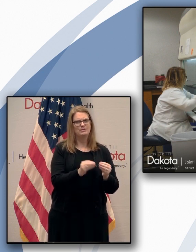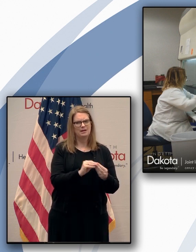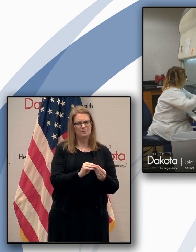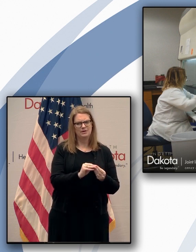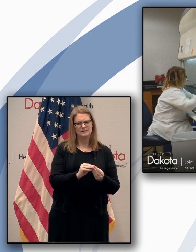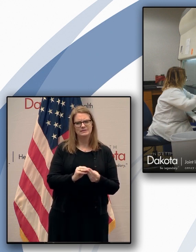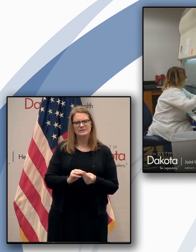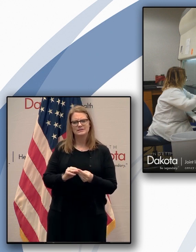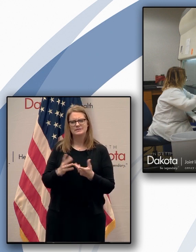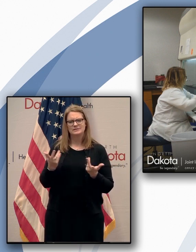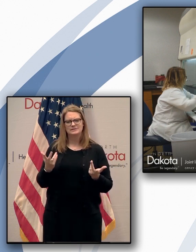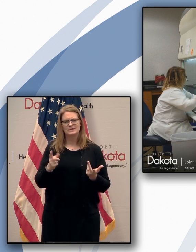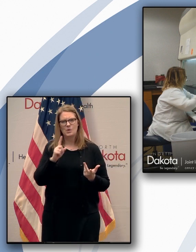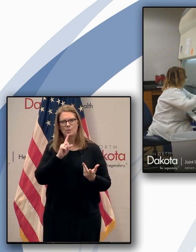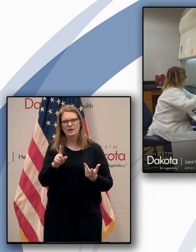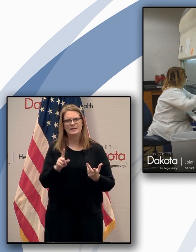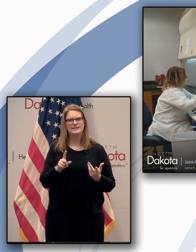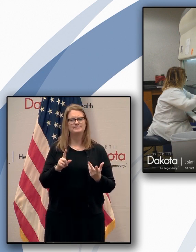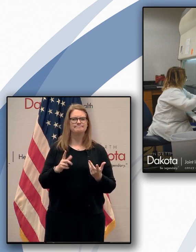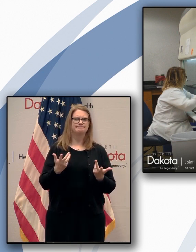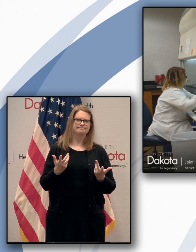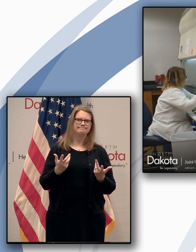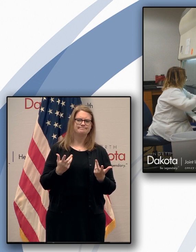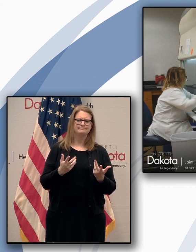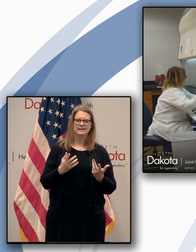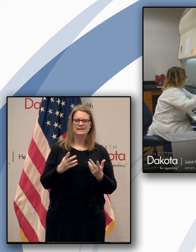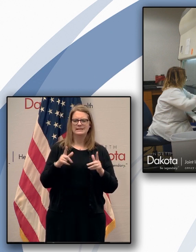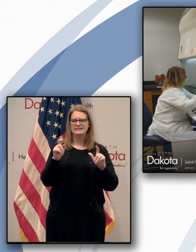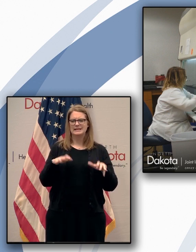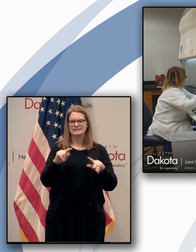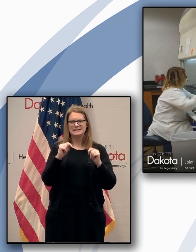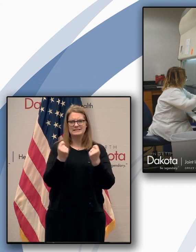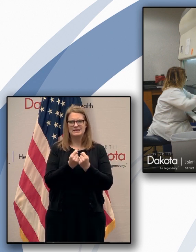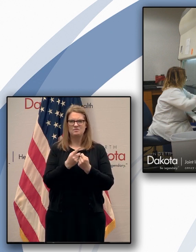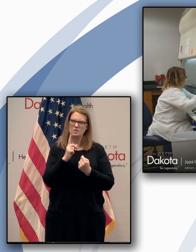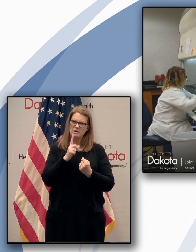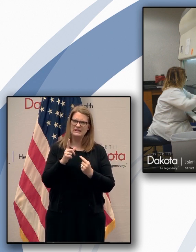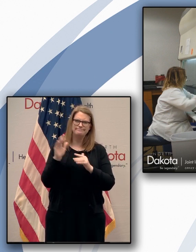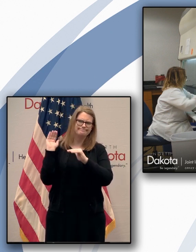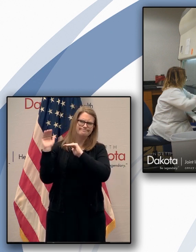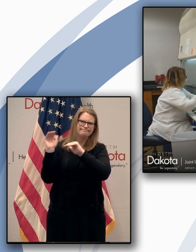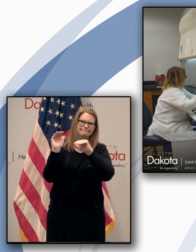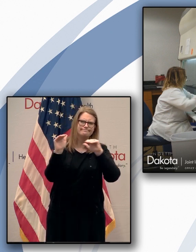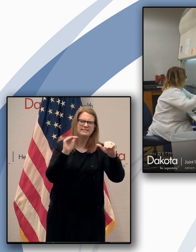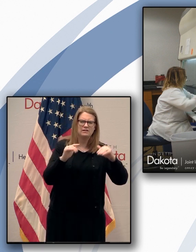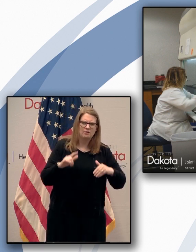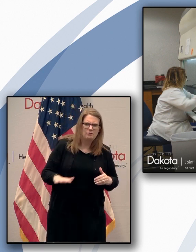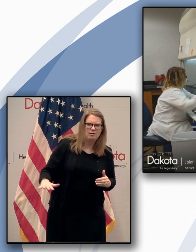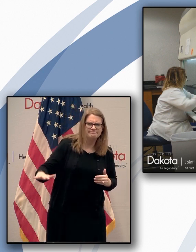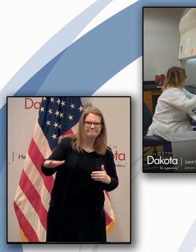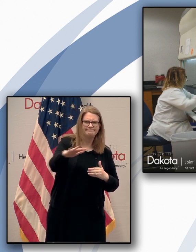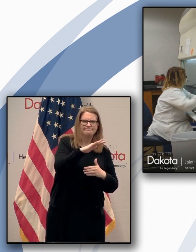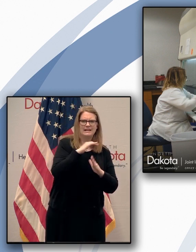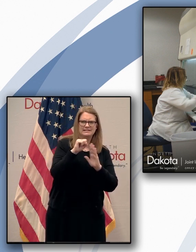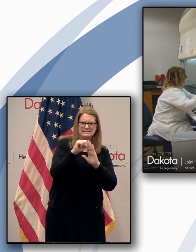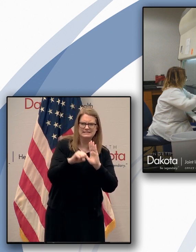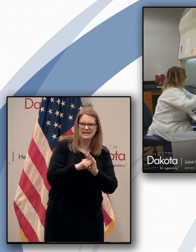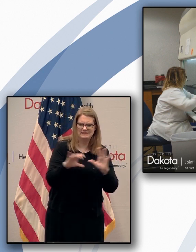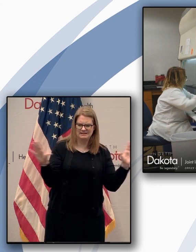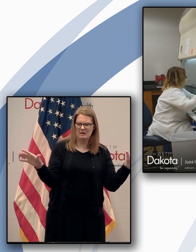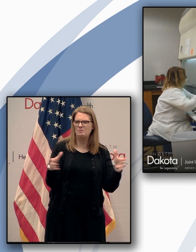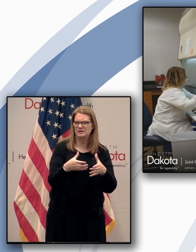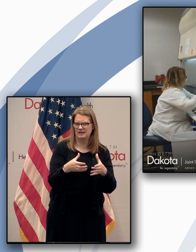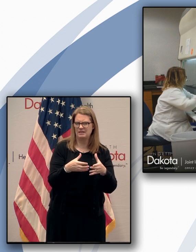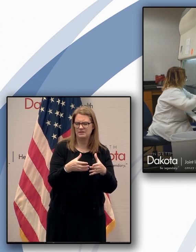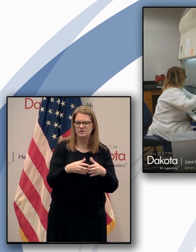a cry to for the whole team to come together across the state. There's a number of things. Anybody